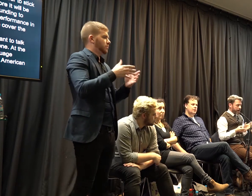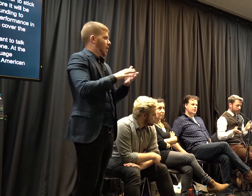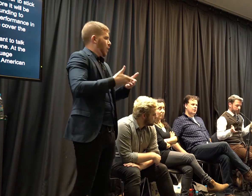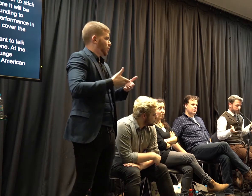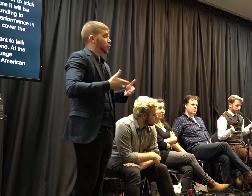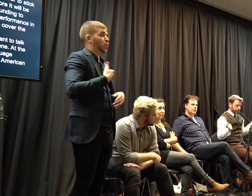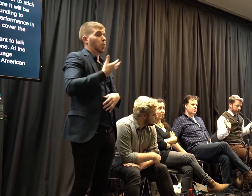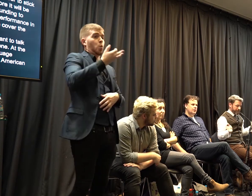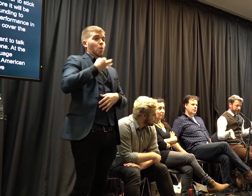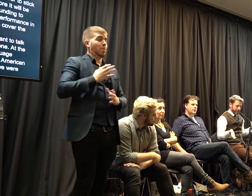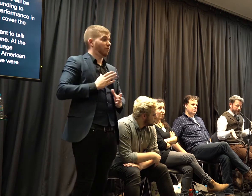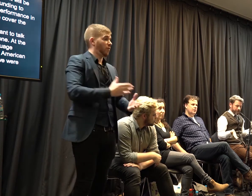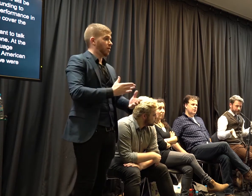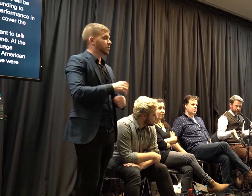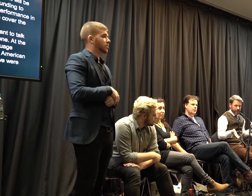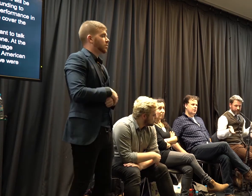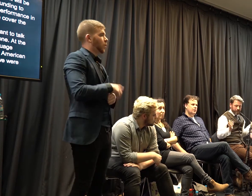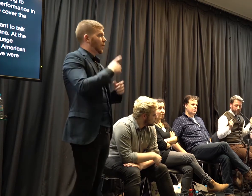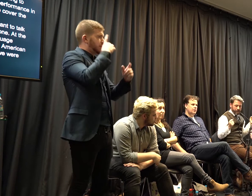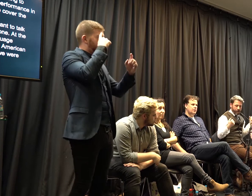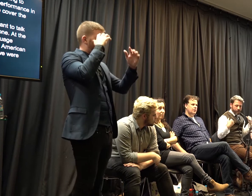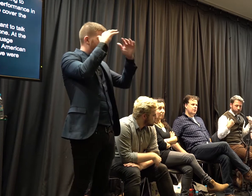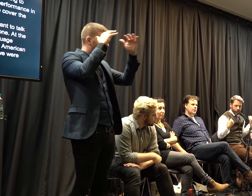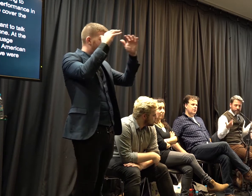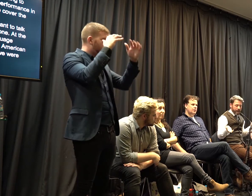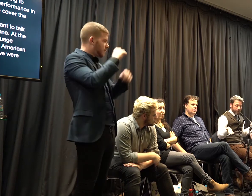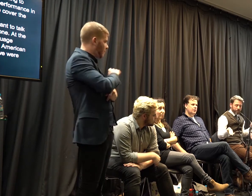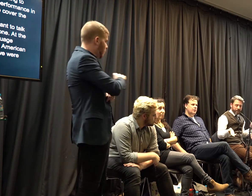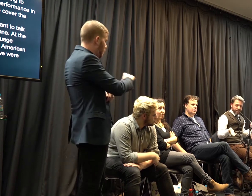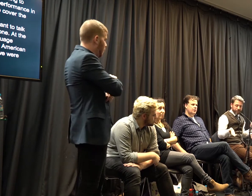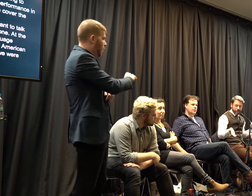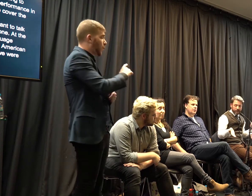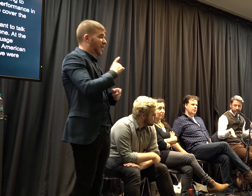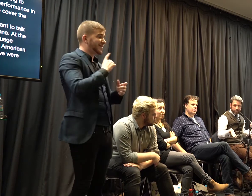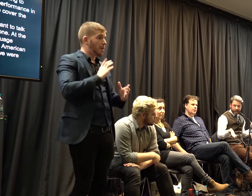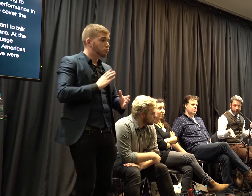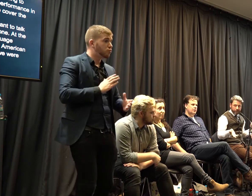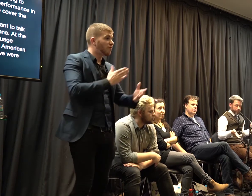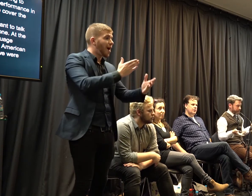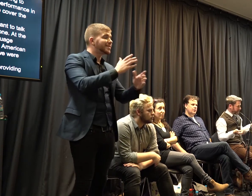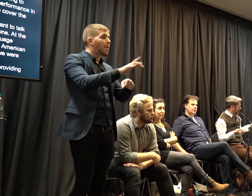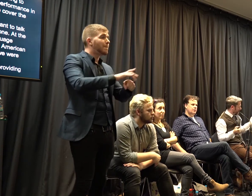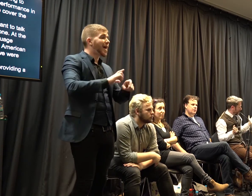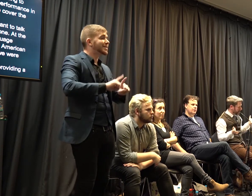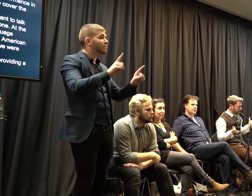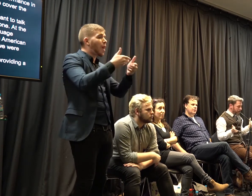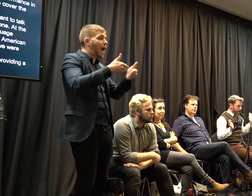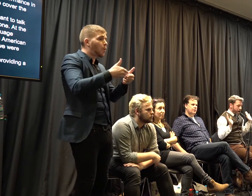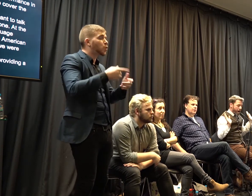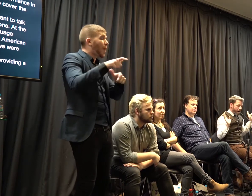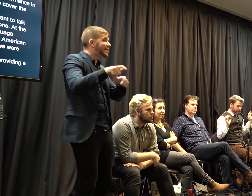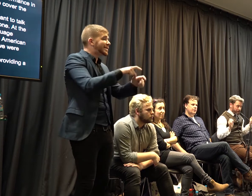provide. Now, brain teaser to the panel, is that just providing playing a different language, or is that still